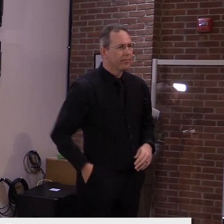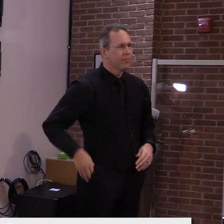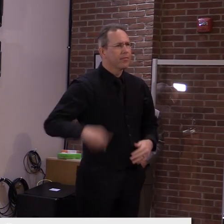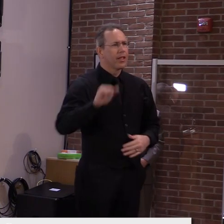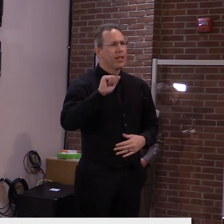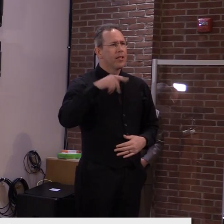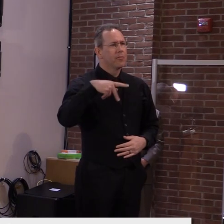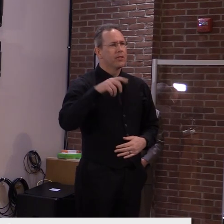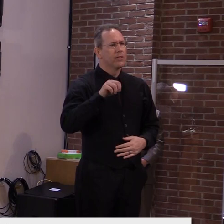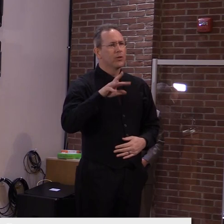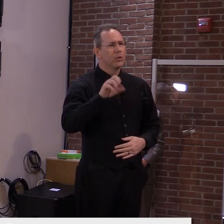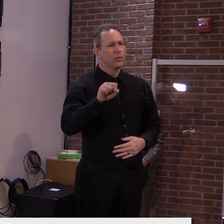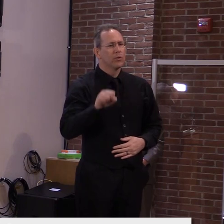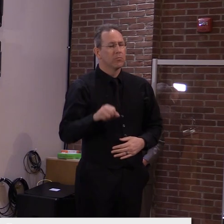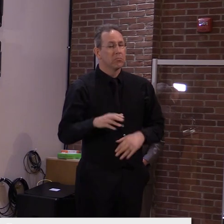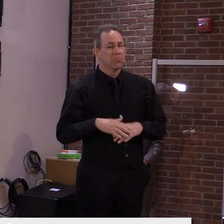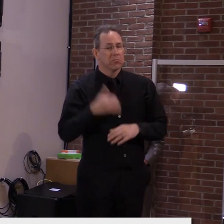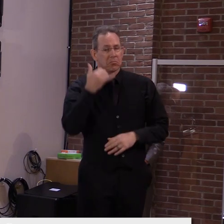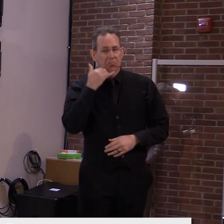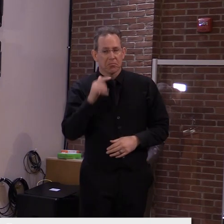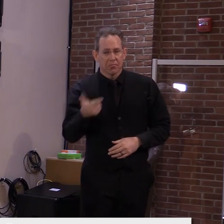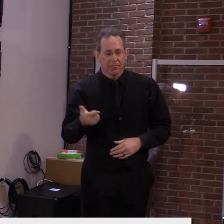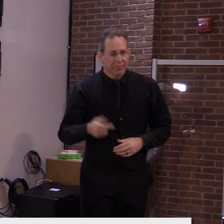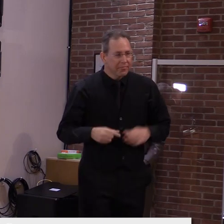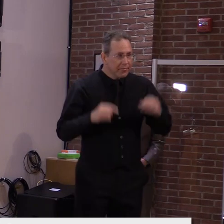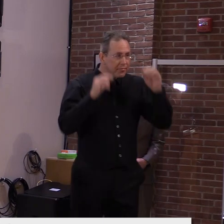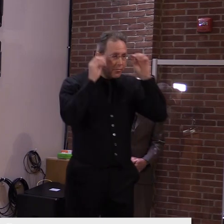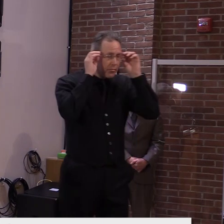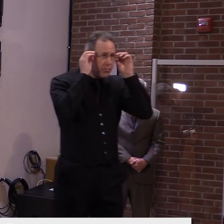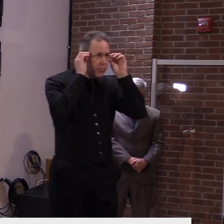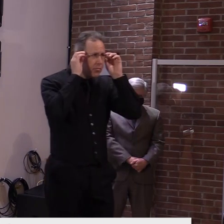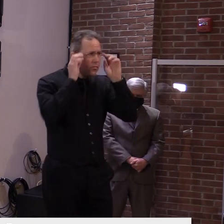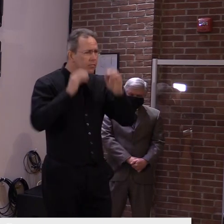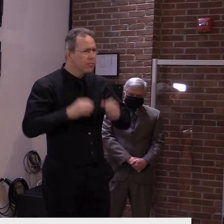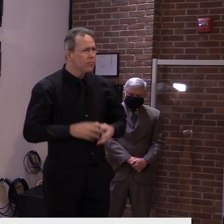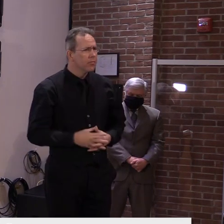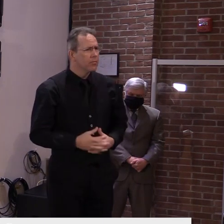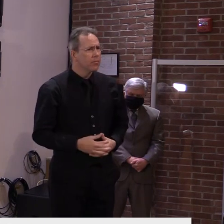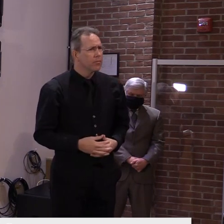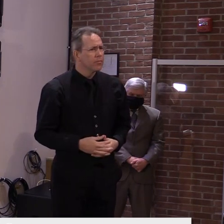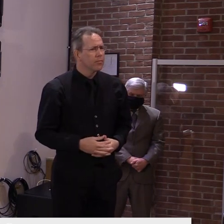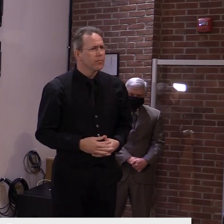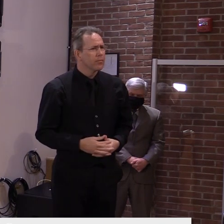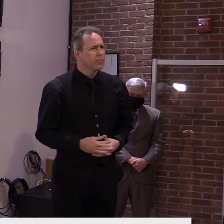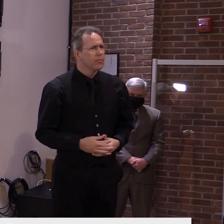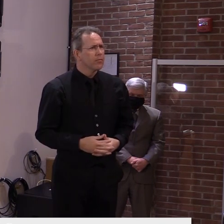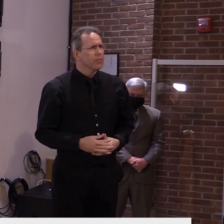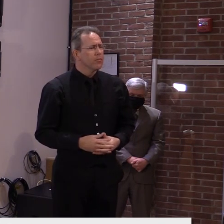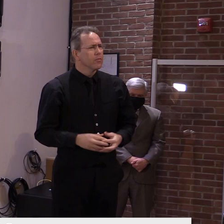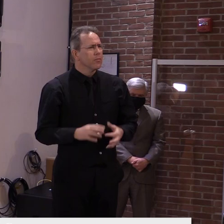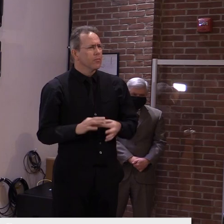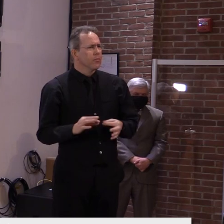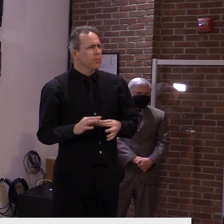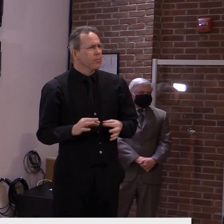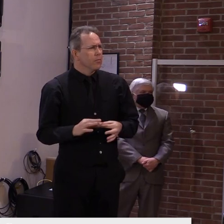Hi, thank you. Governor, when you mentioned you wanted to, you hope to return to the age ban after the people